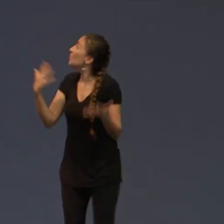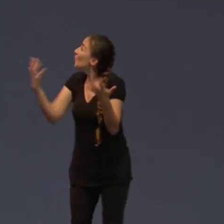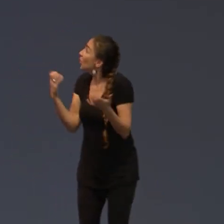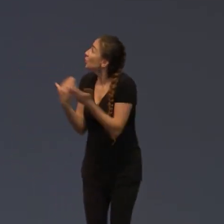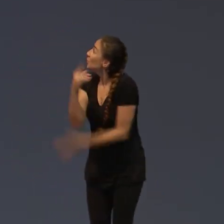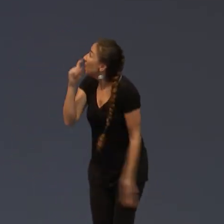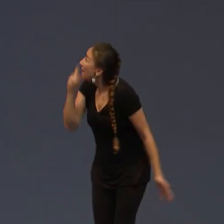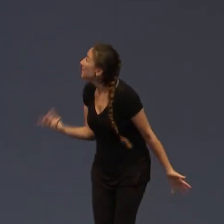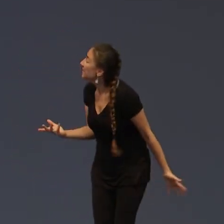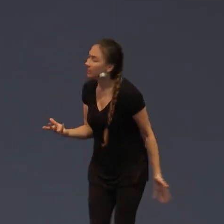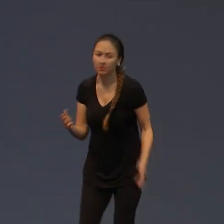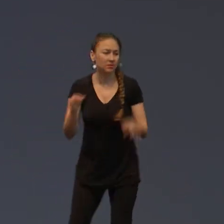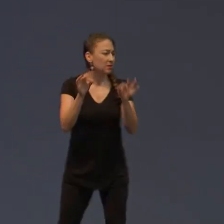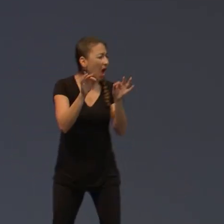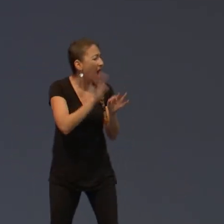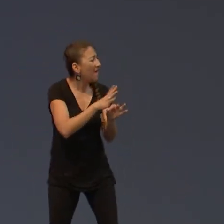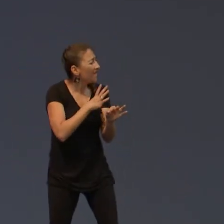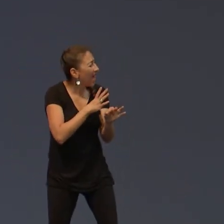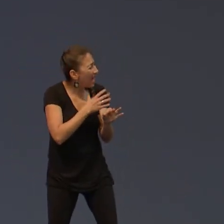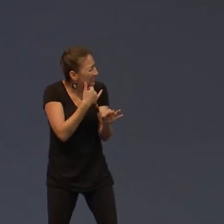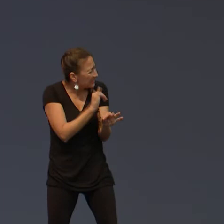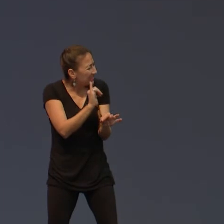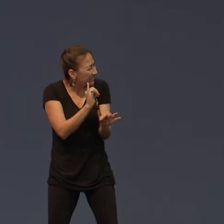"Dad, I didn't want a new dress. I wanted a new Barbie."